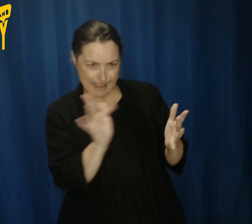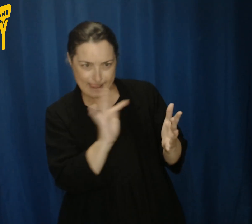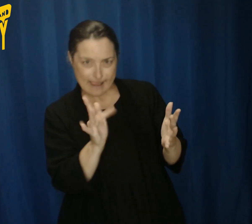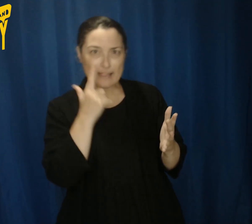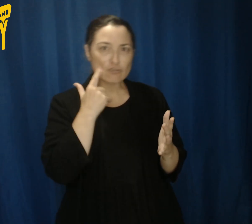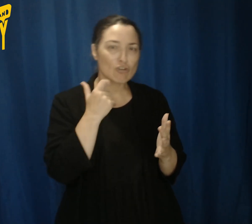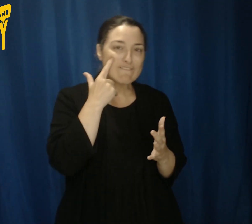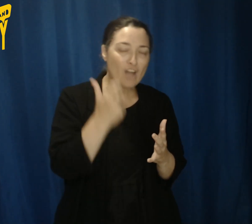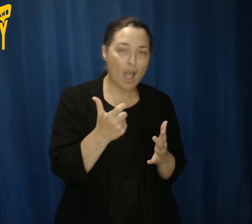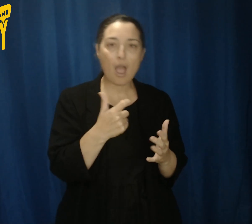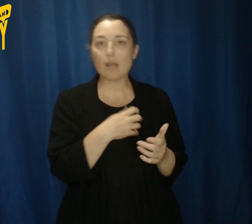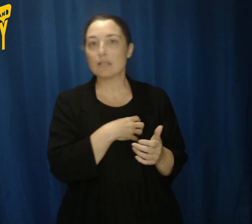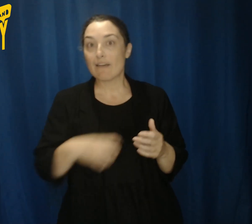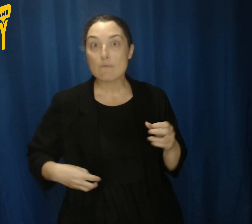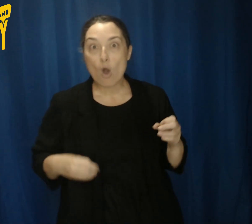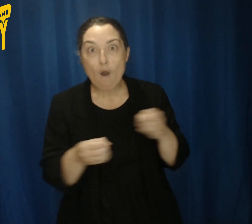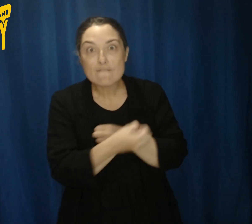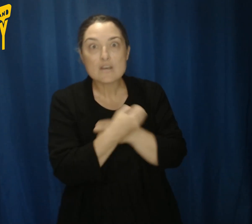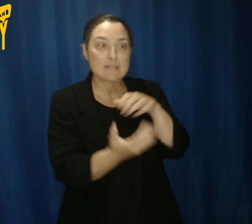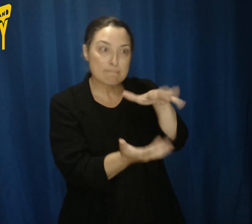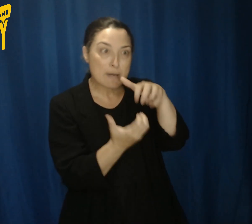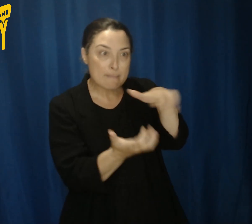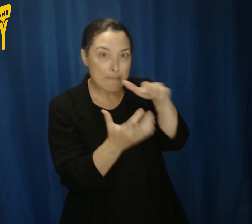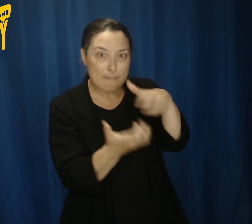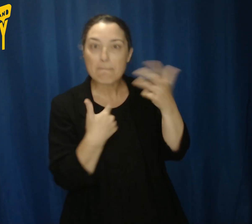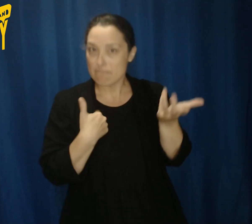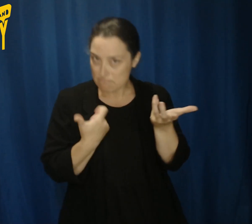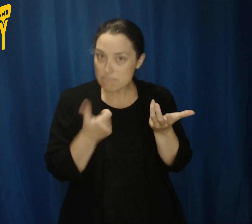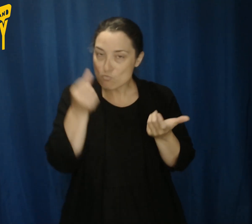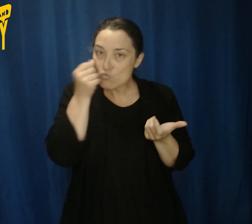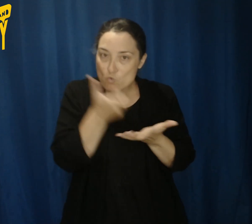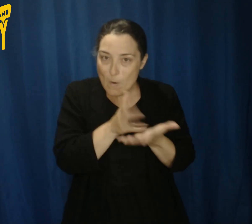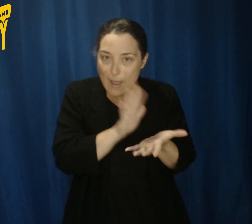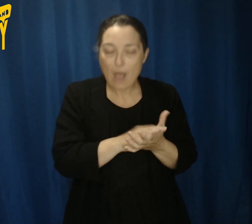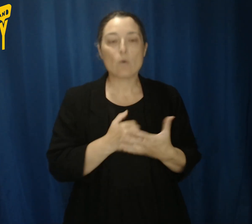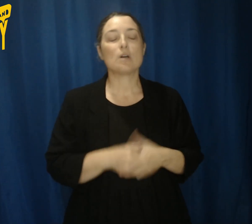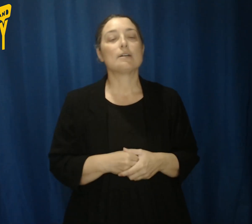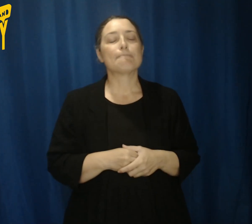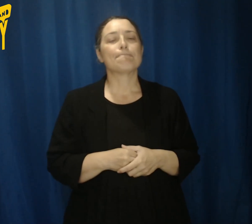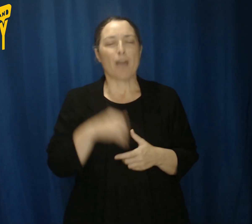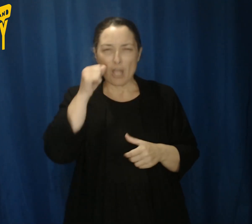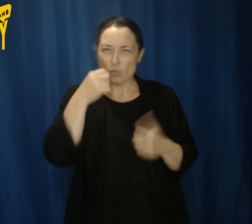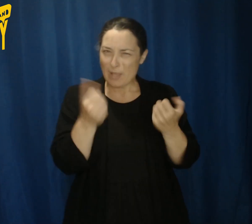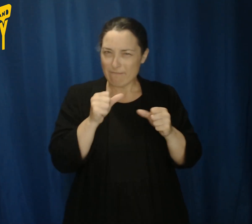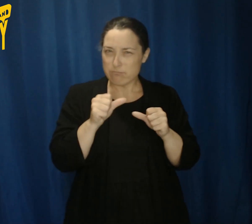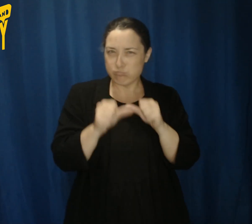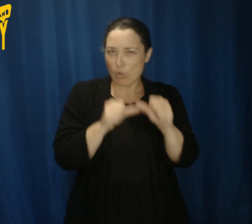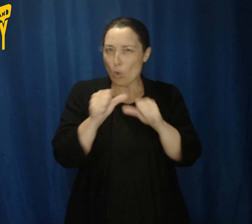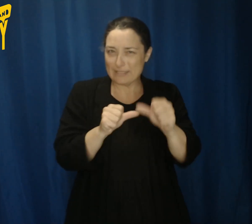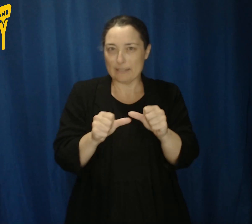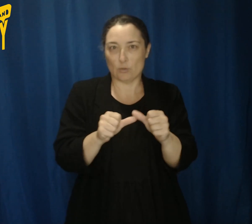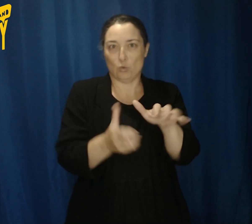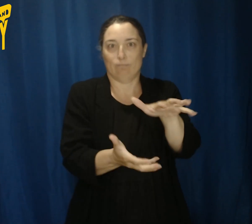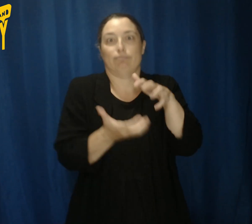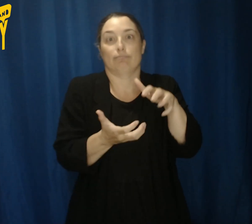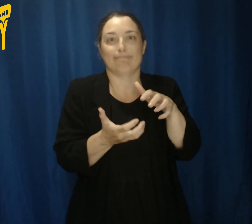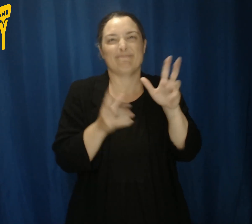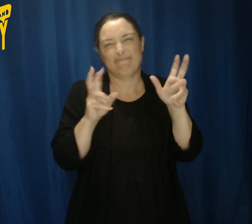government offices. You'd be able to get documents. So I knew there was a whole process to get hold of, what I would call evidence. And being a